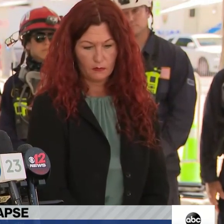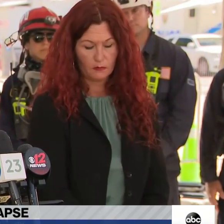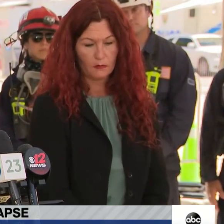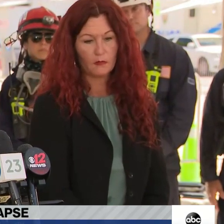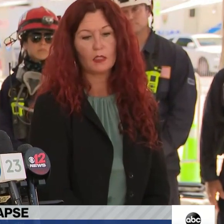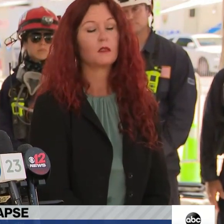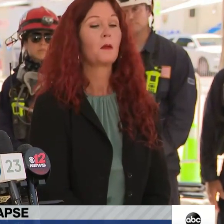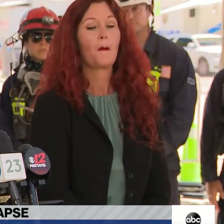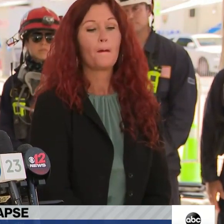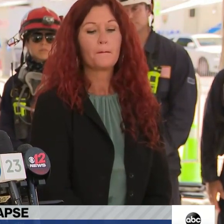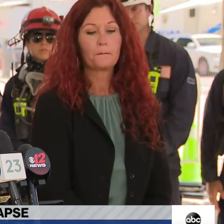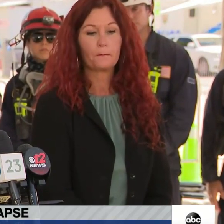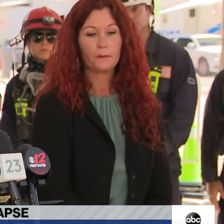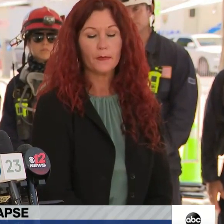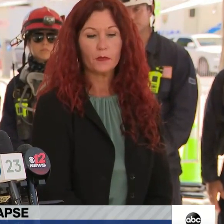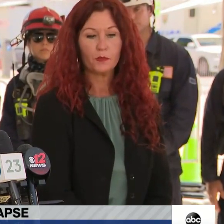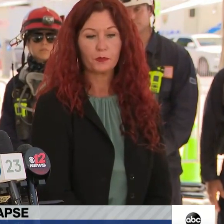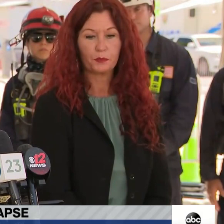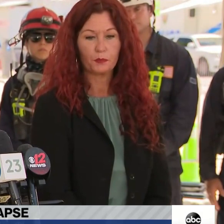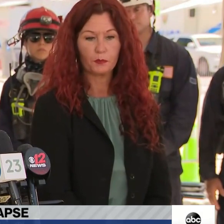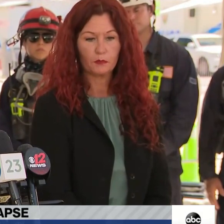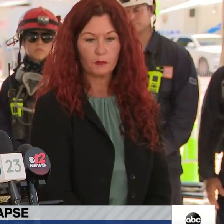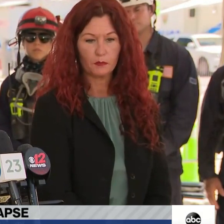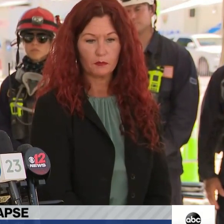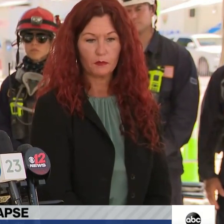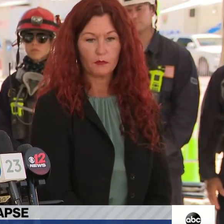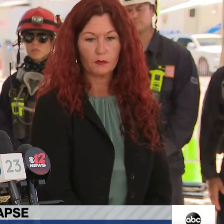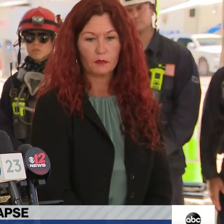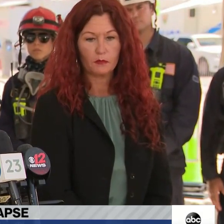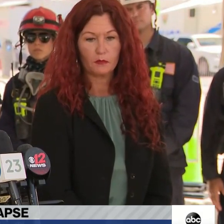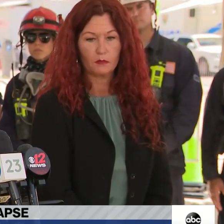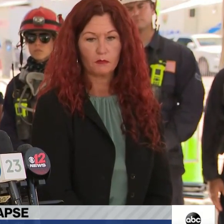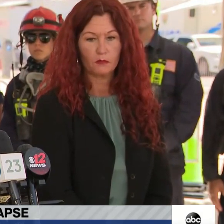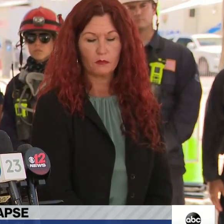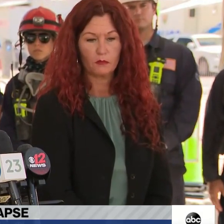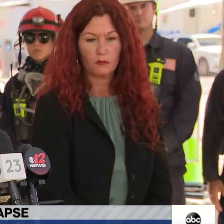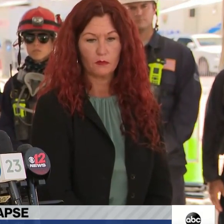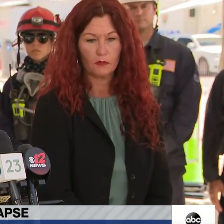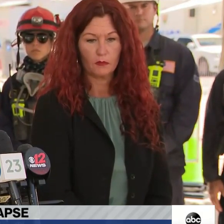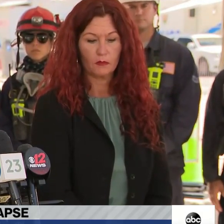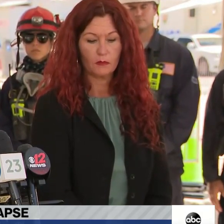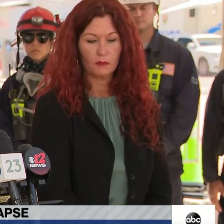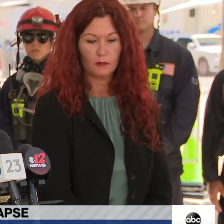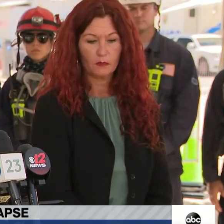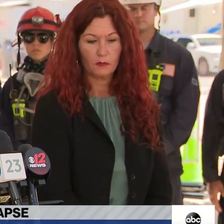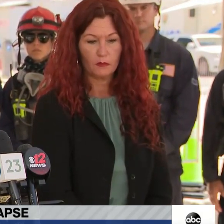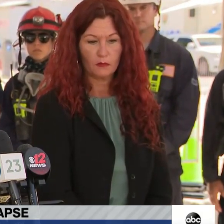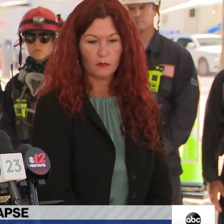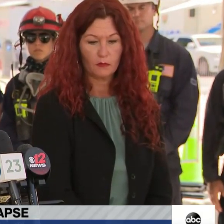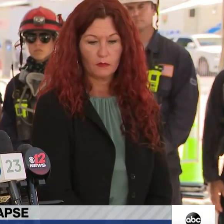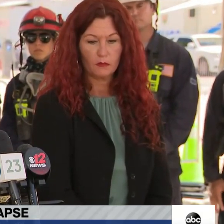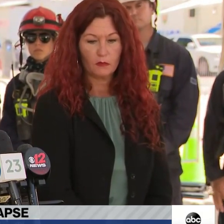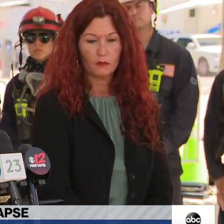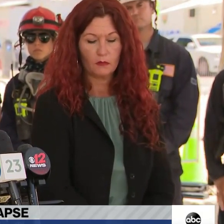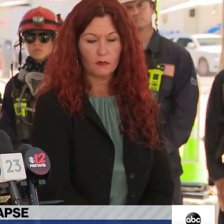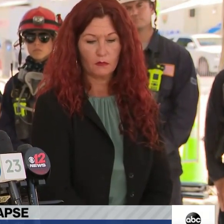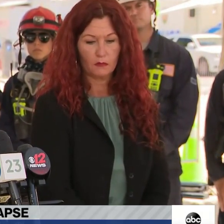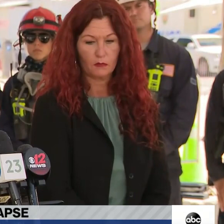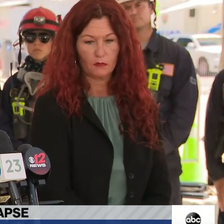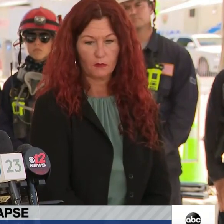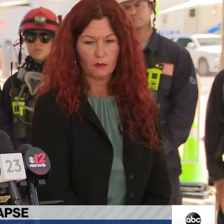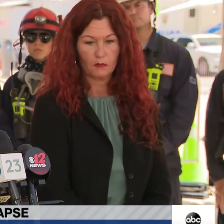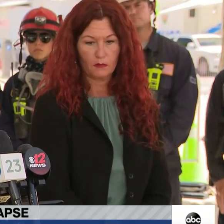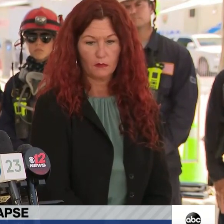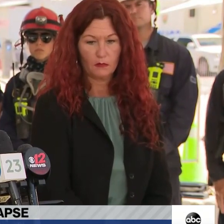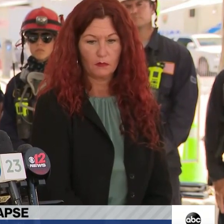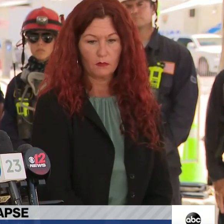preparativos, estaremos trasladando temporalmente el Centro de Operaciones de Emergencia del Condado a nuestra oficina del Doral.